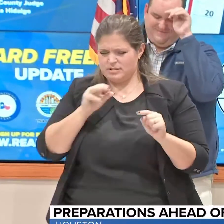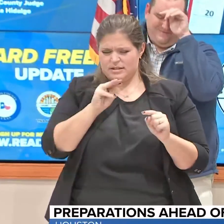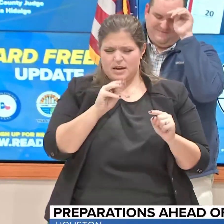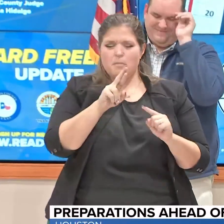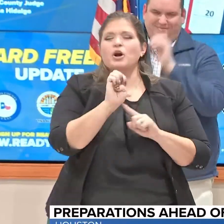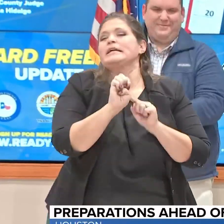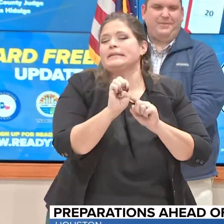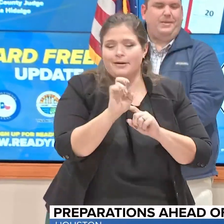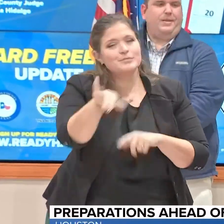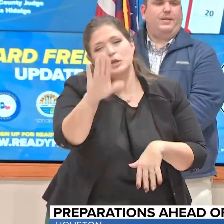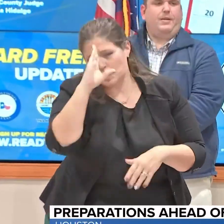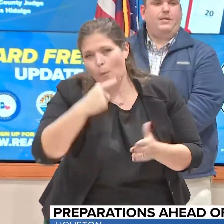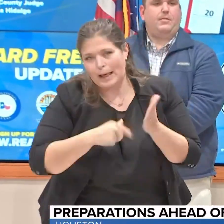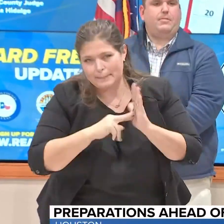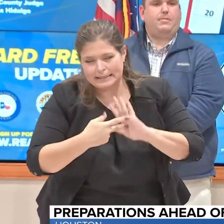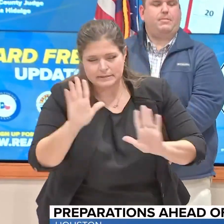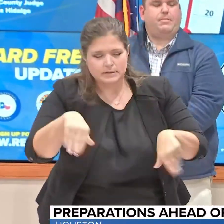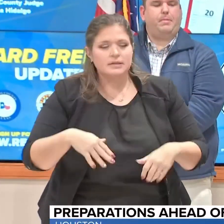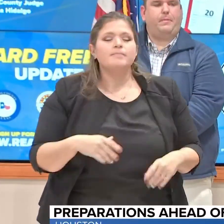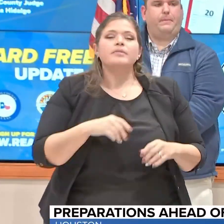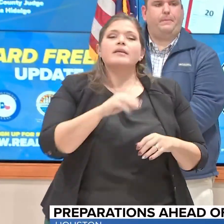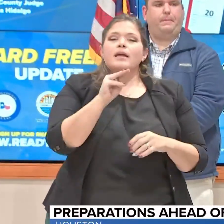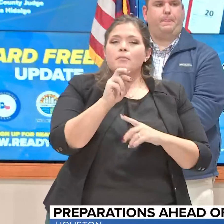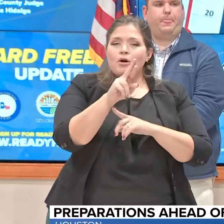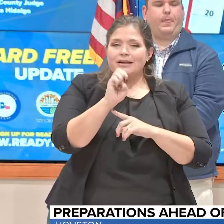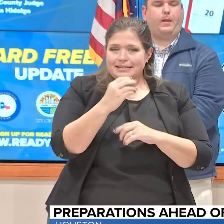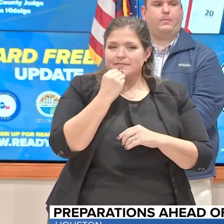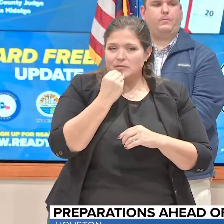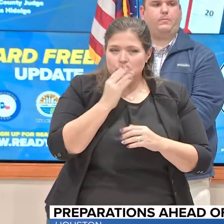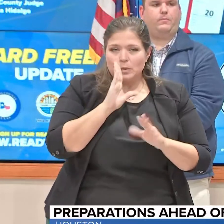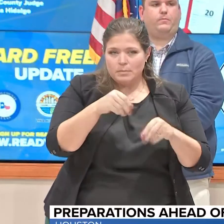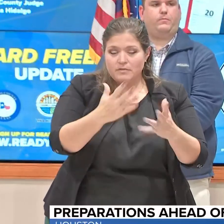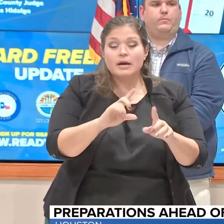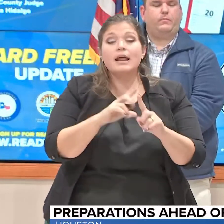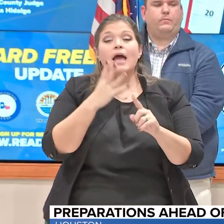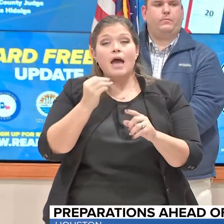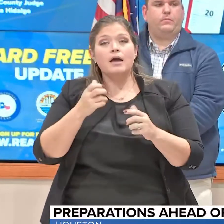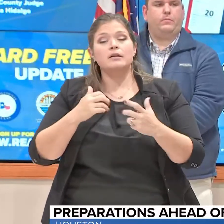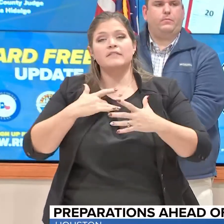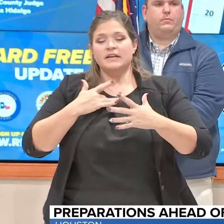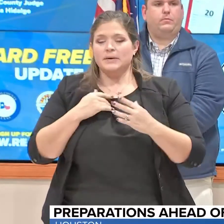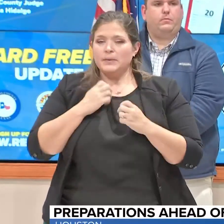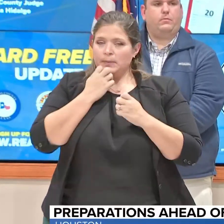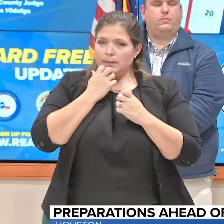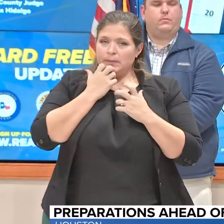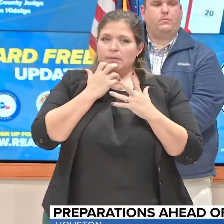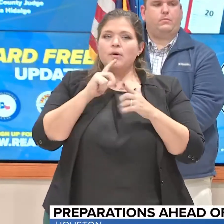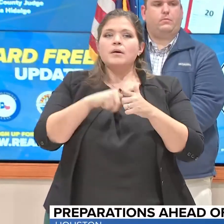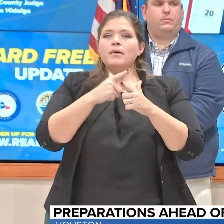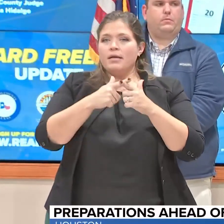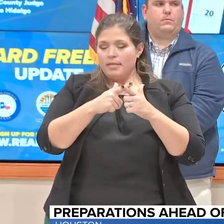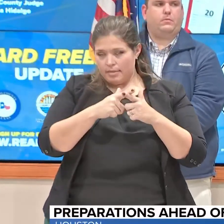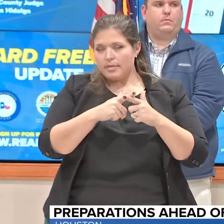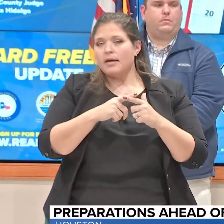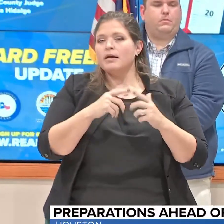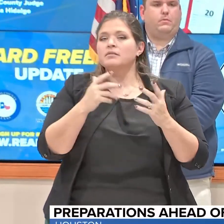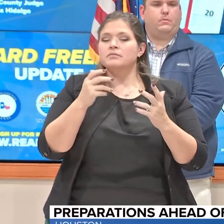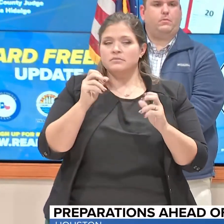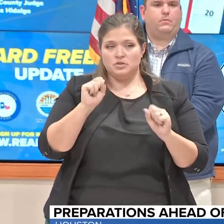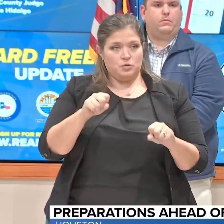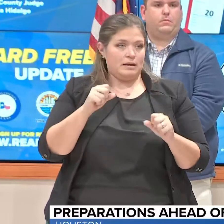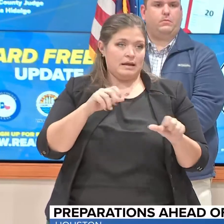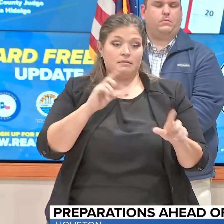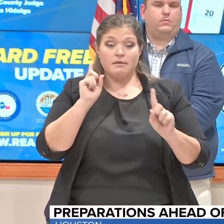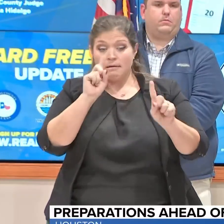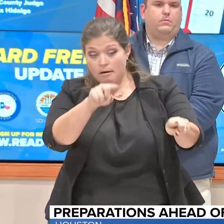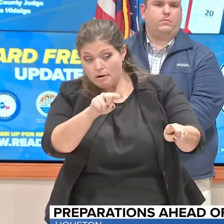mean. That will be provided. And to get you comfortable. And then, of course, you're free to come and go. But